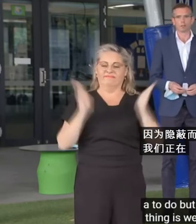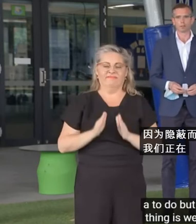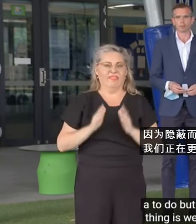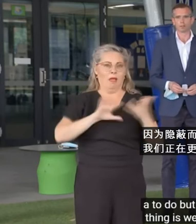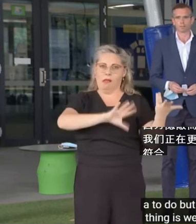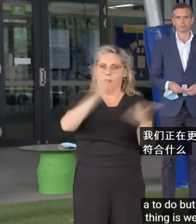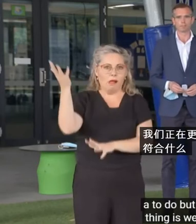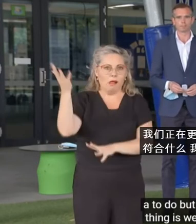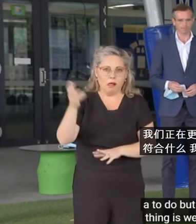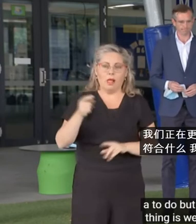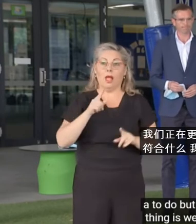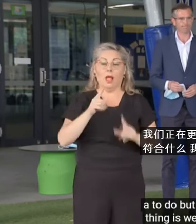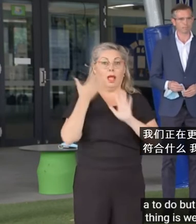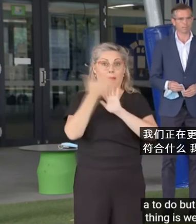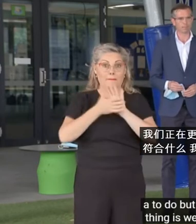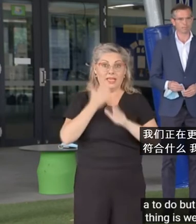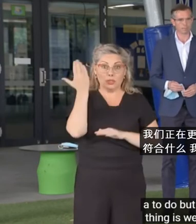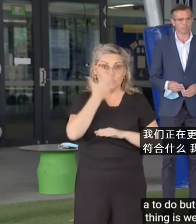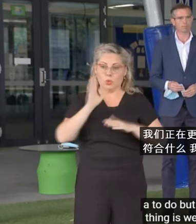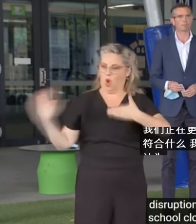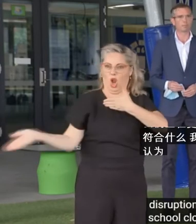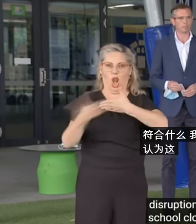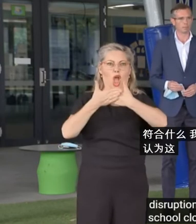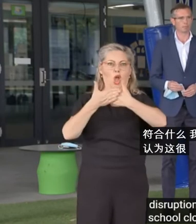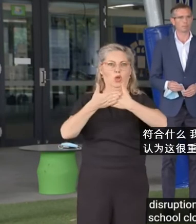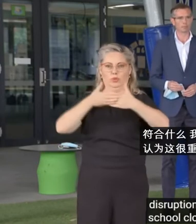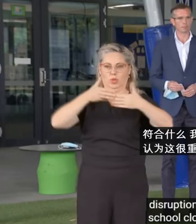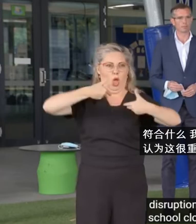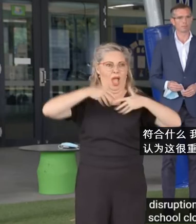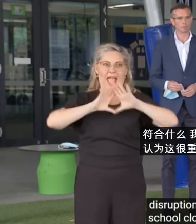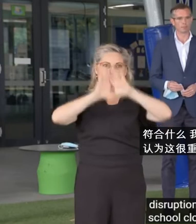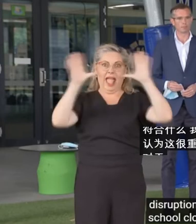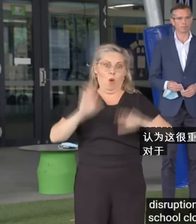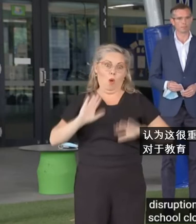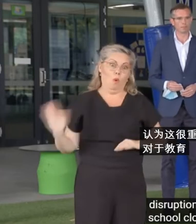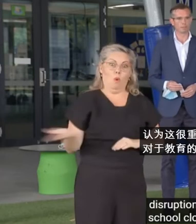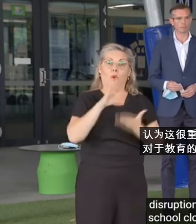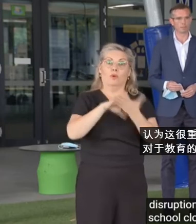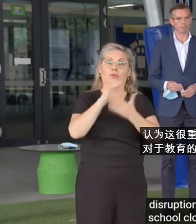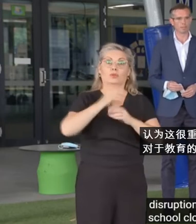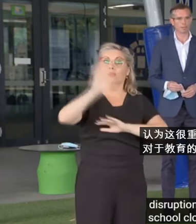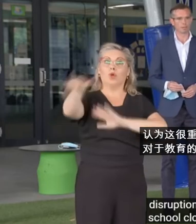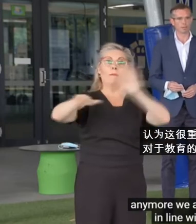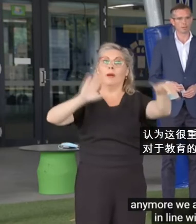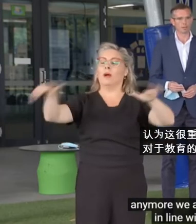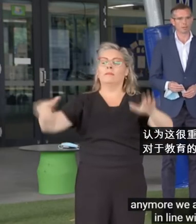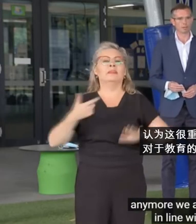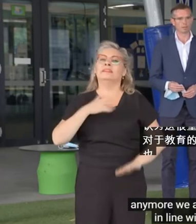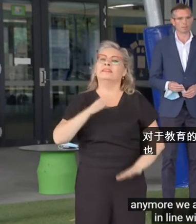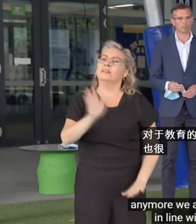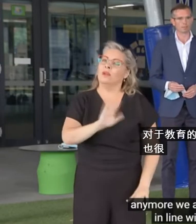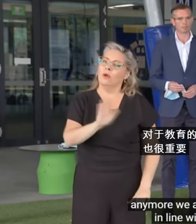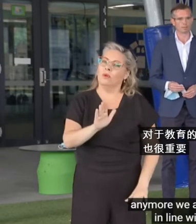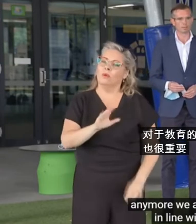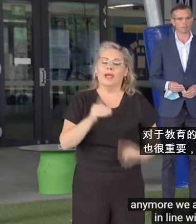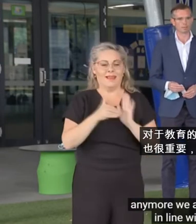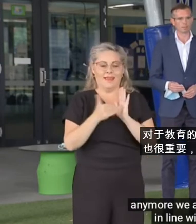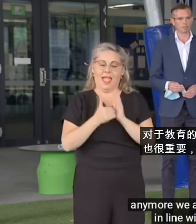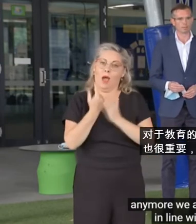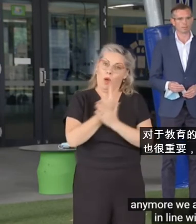moving much more in line with what we see in community settings. I think that's important. It's important for continuity of education, and it's also